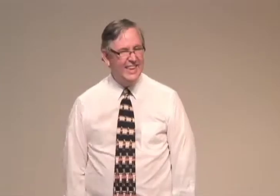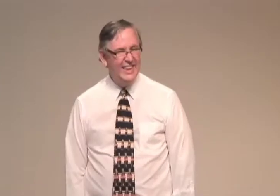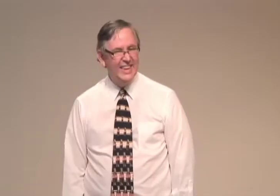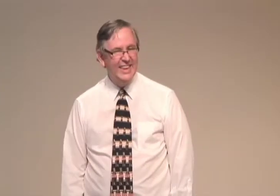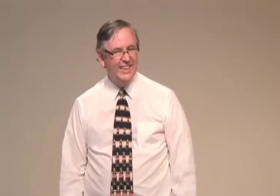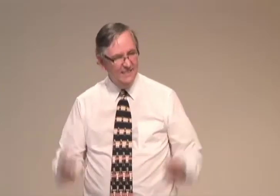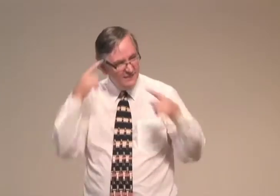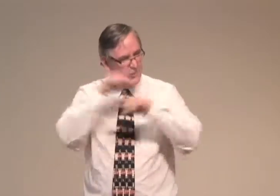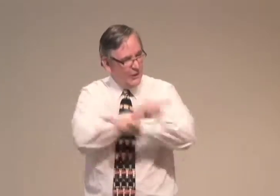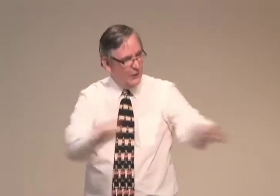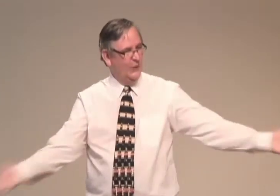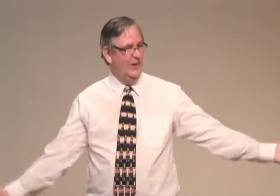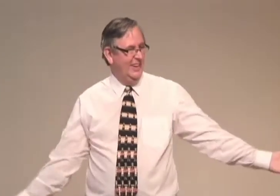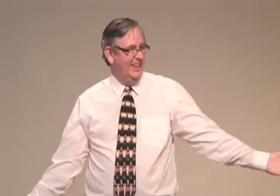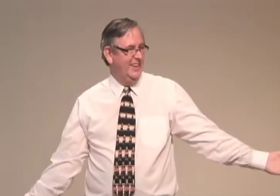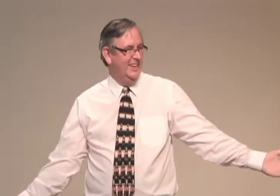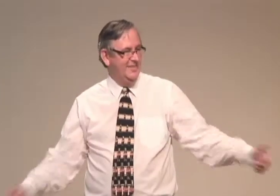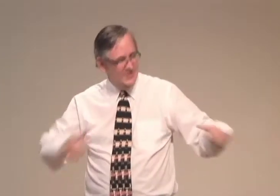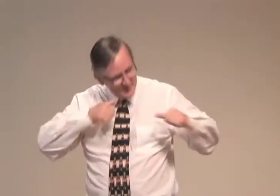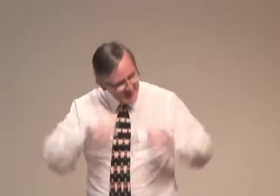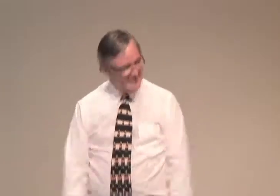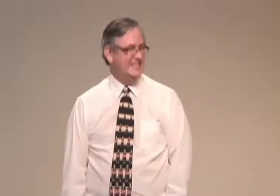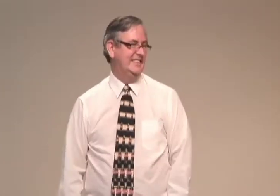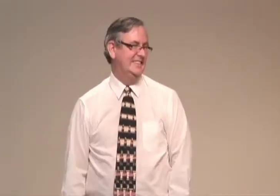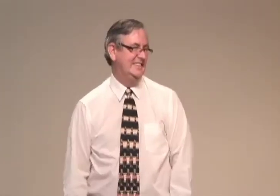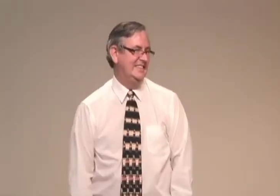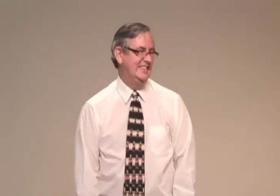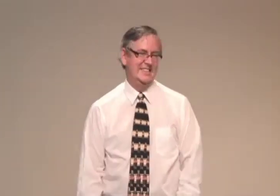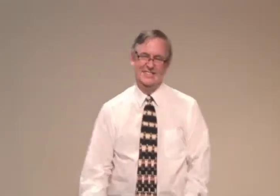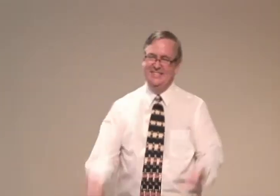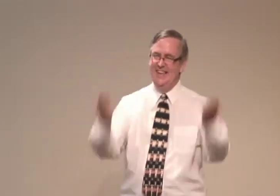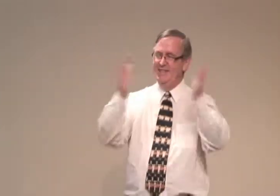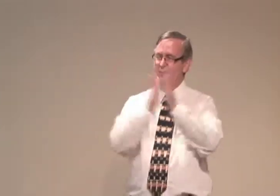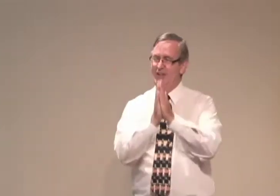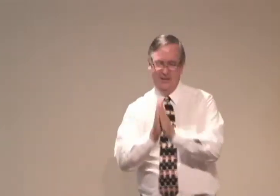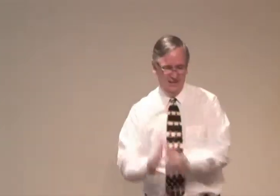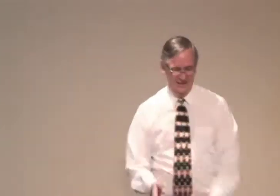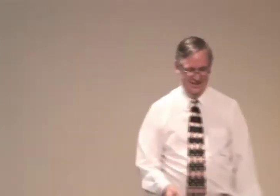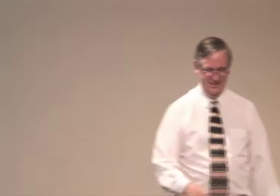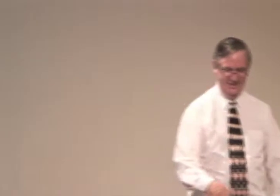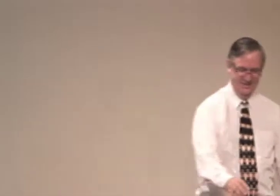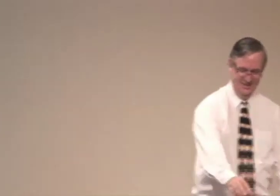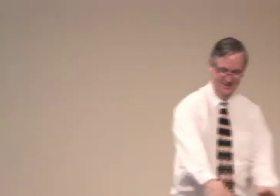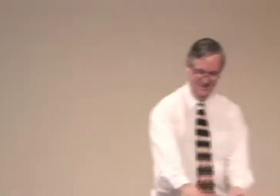it's ready for me and it's ready for you what a blessing let's stand for prayer